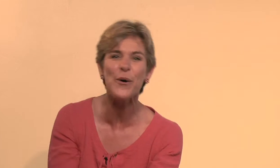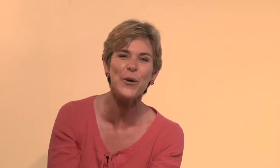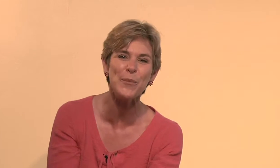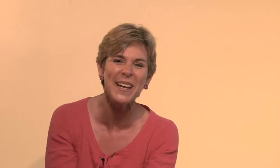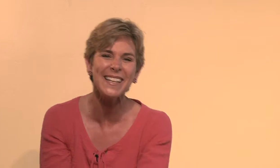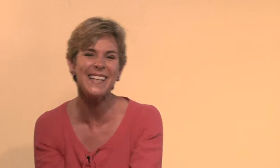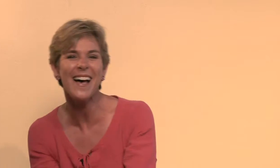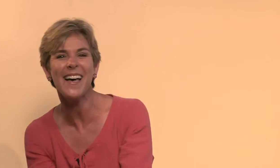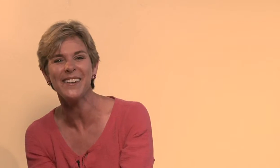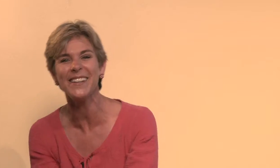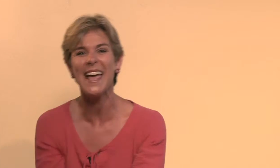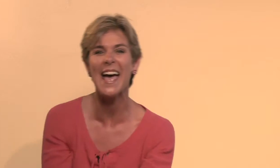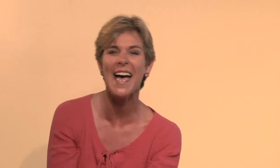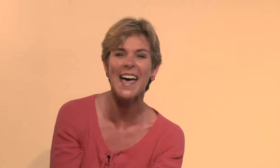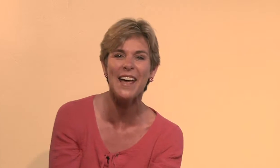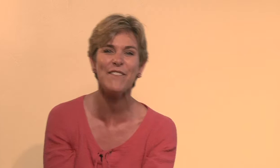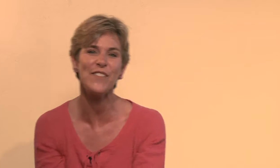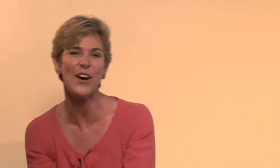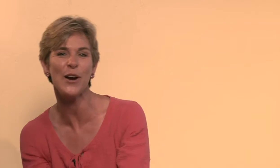Old Macdonald had a farm,